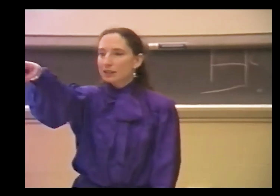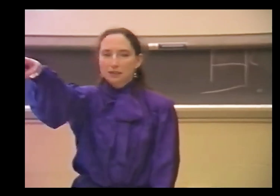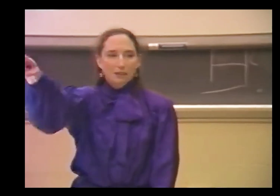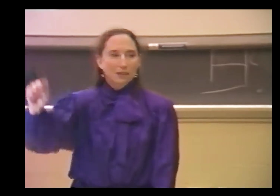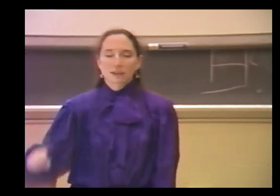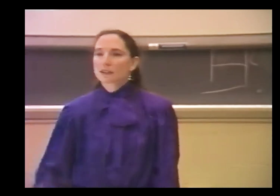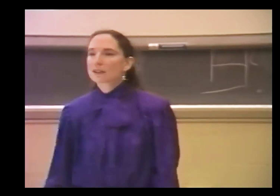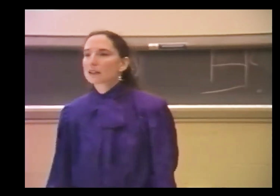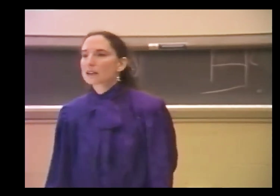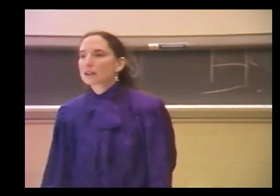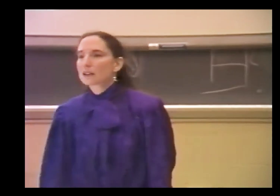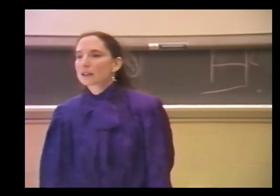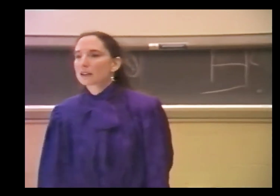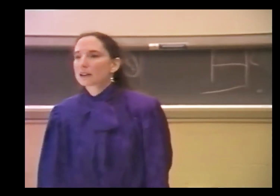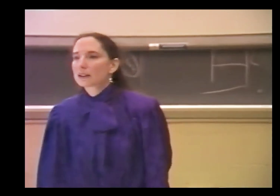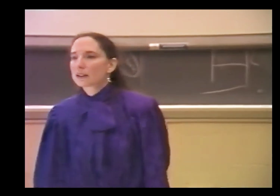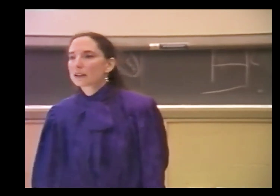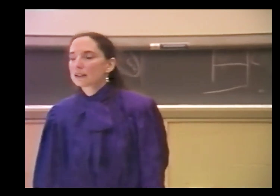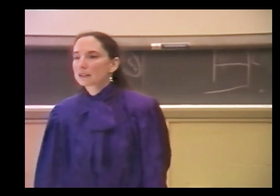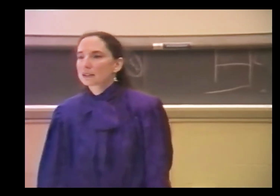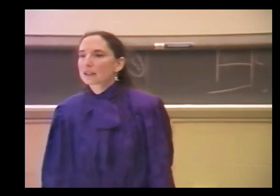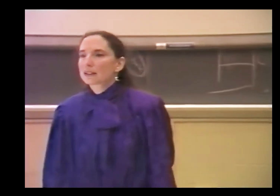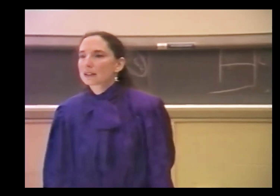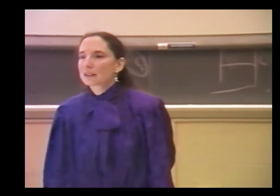Yes? Okay.